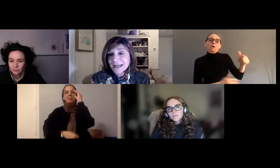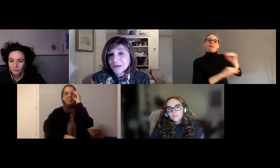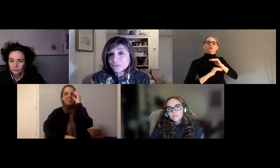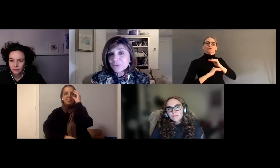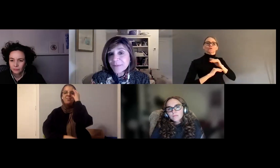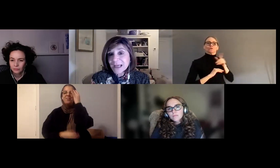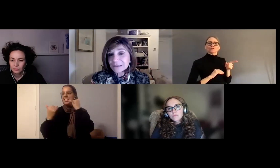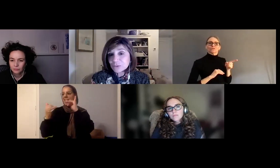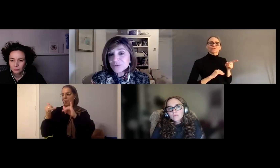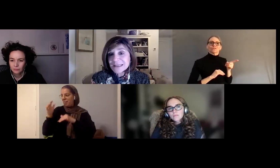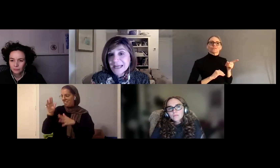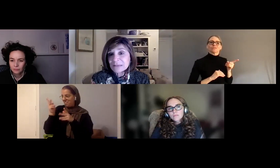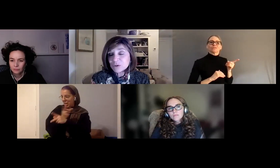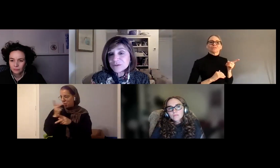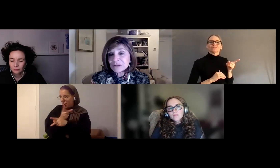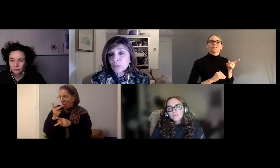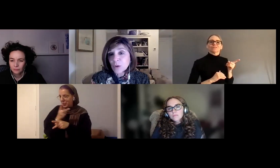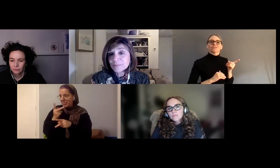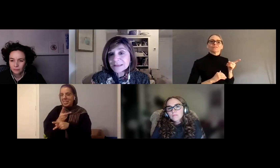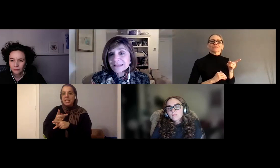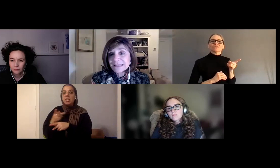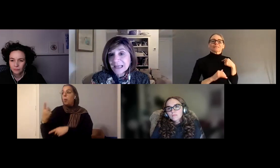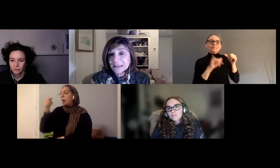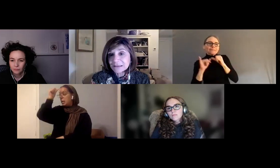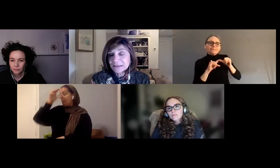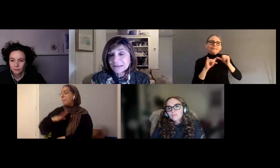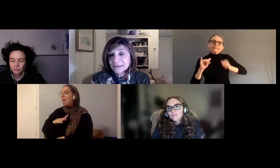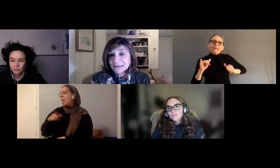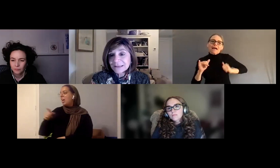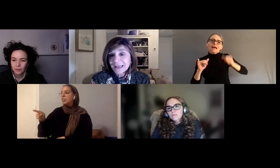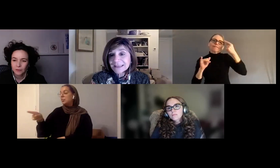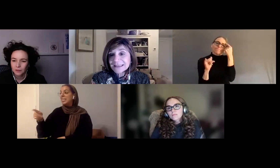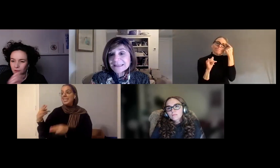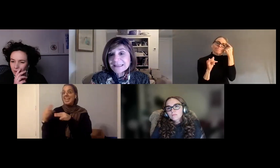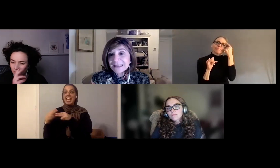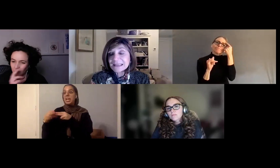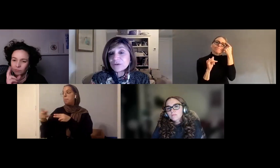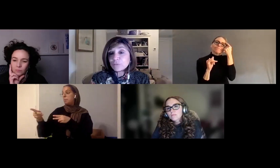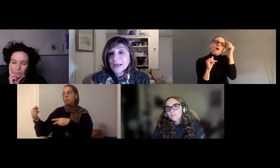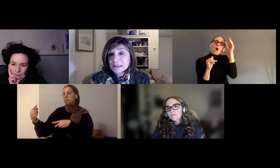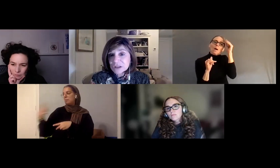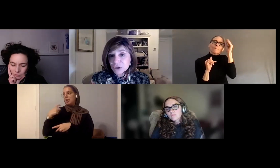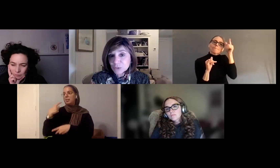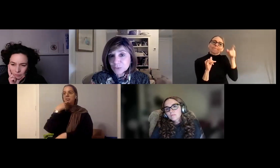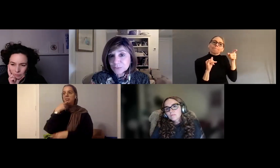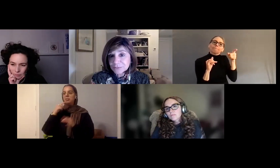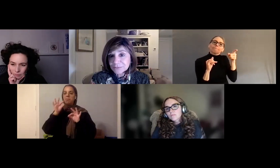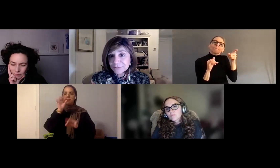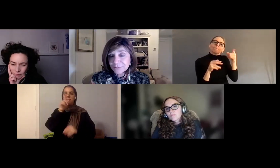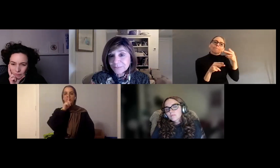tracked down the man whose name you didn't want me to say, and I see that he frightened